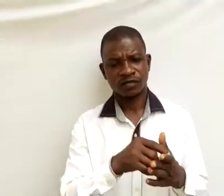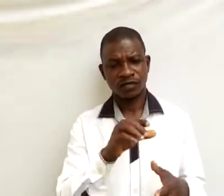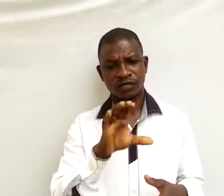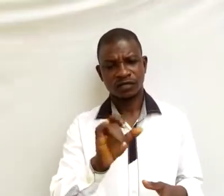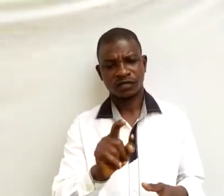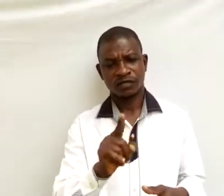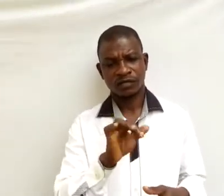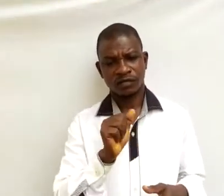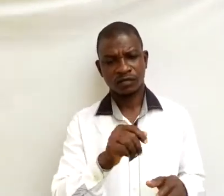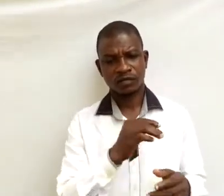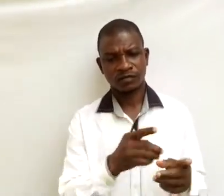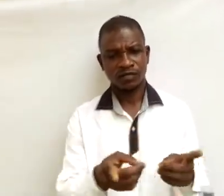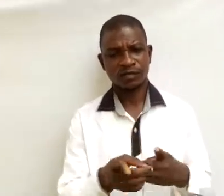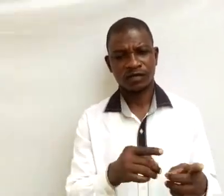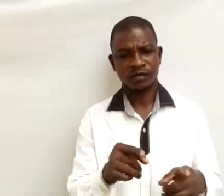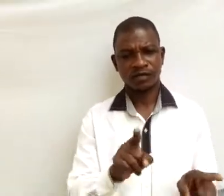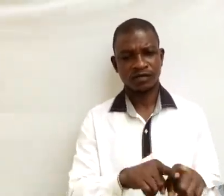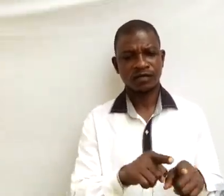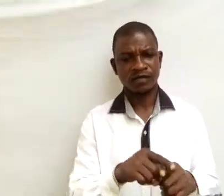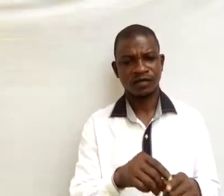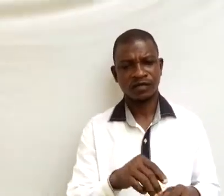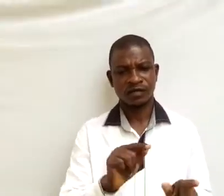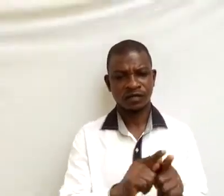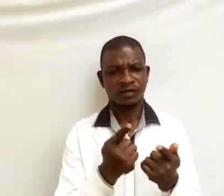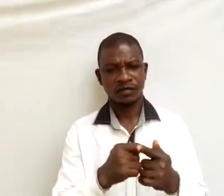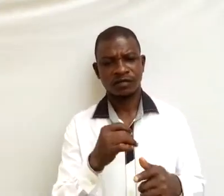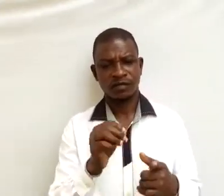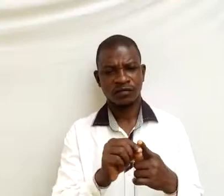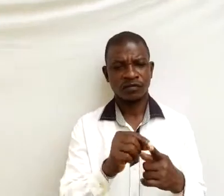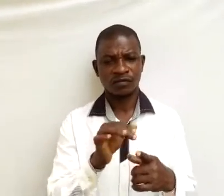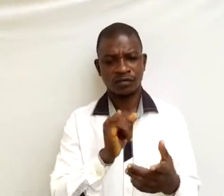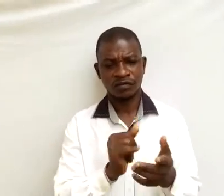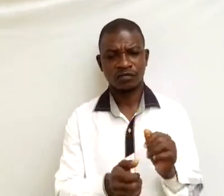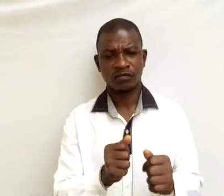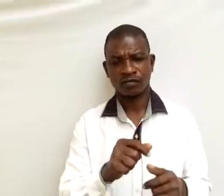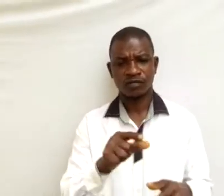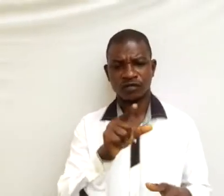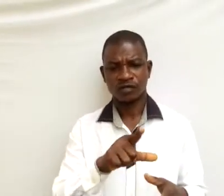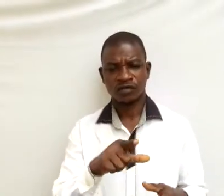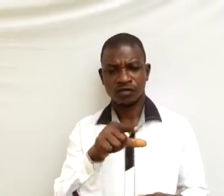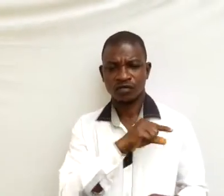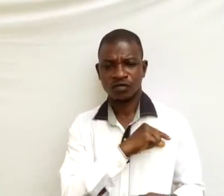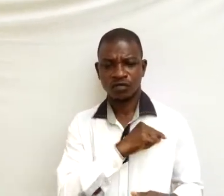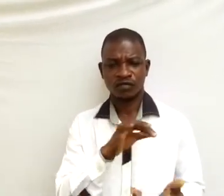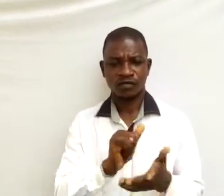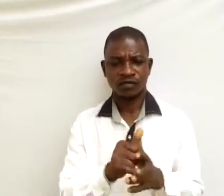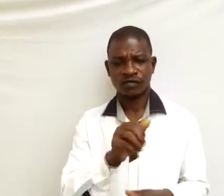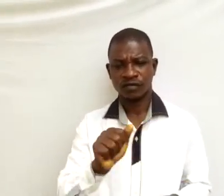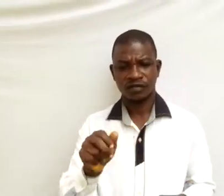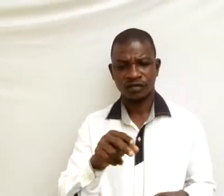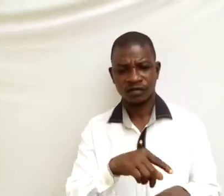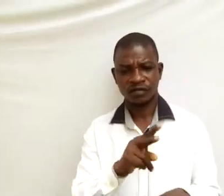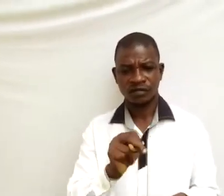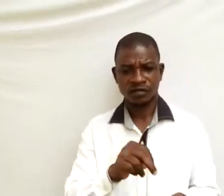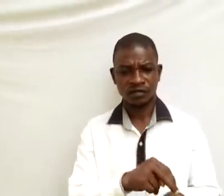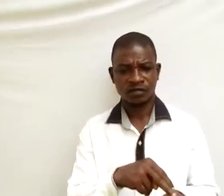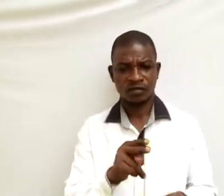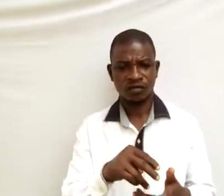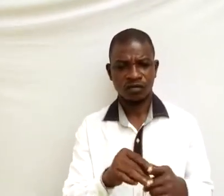defined as a group of words which qualifies a noun or a pronoun. It is